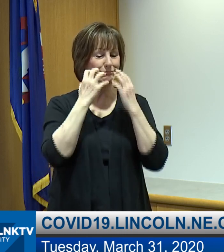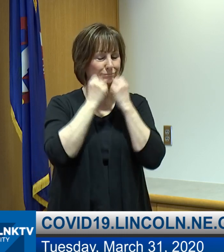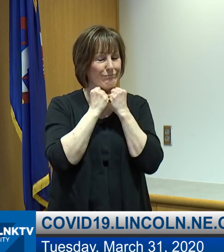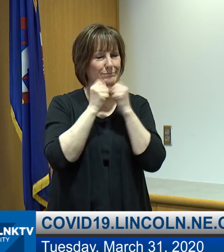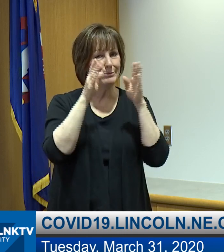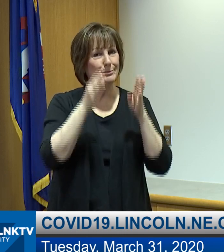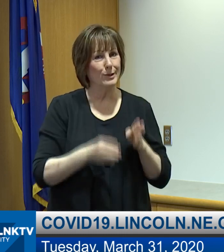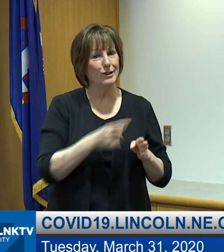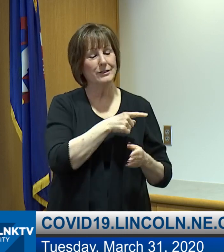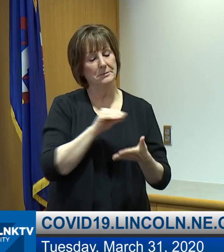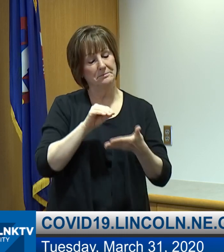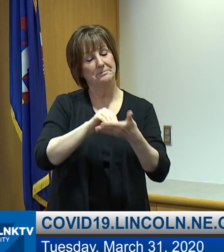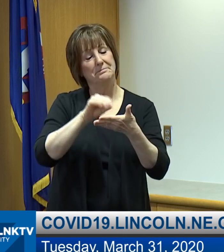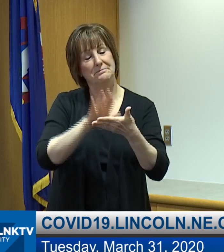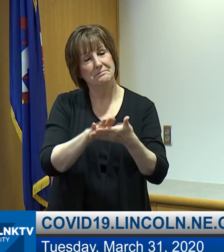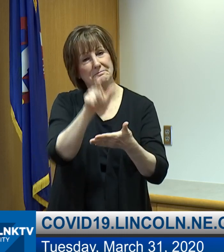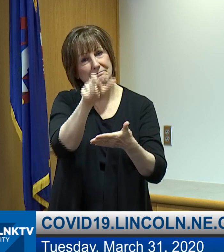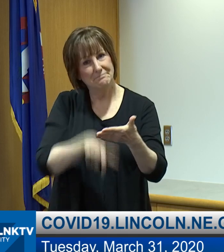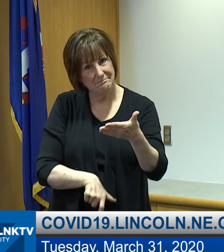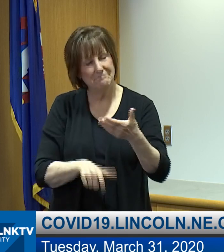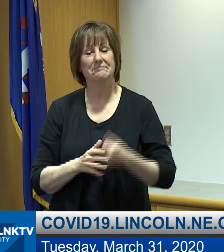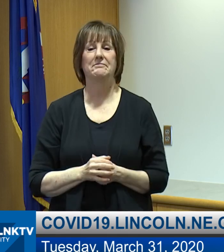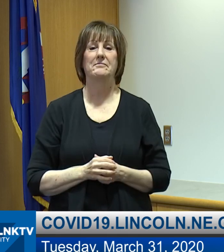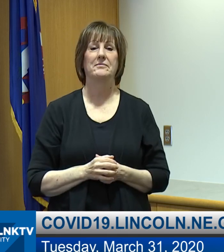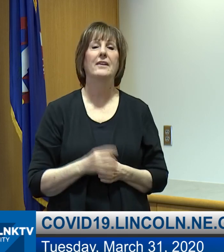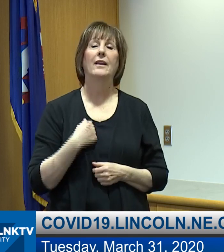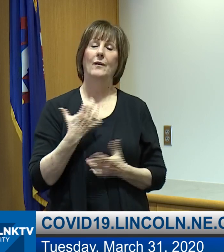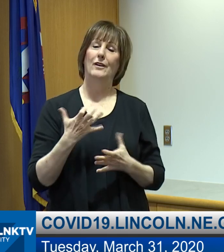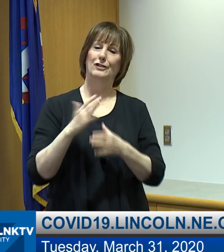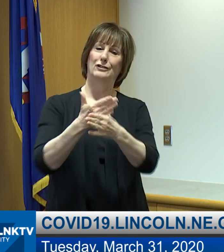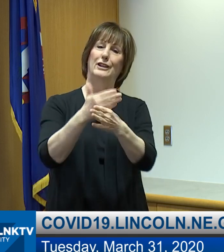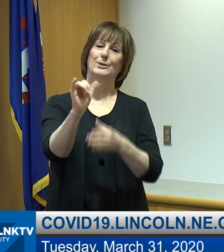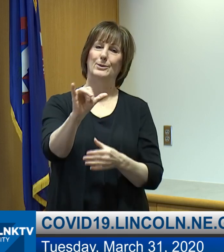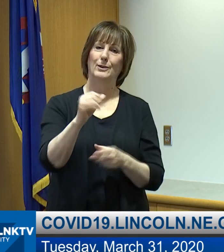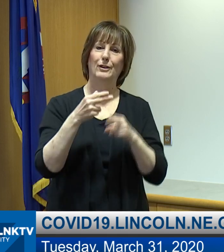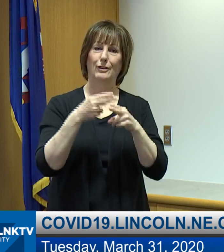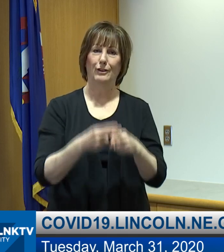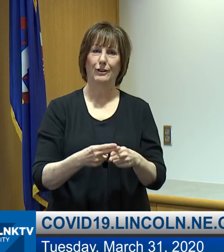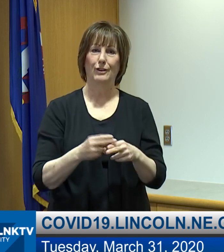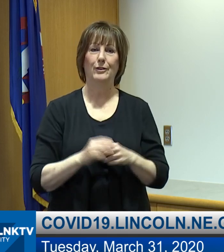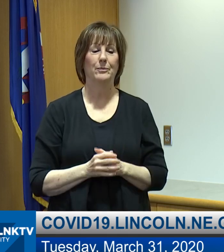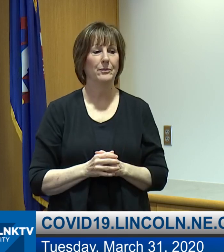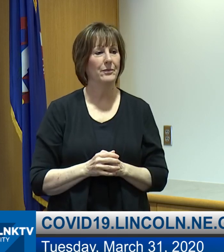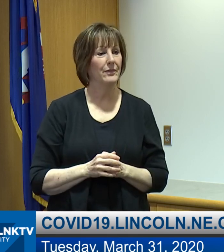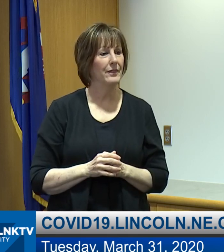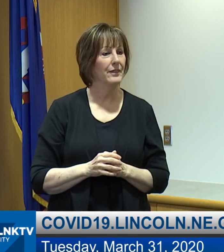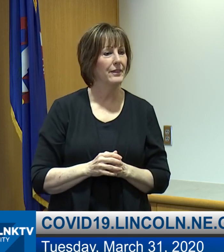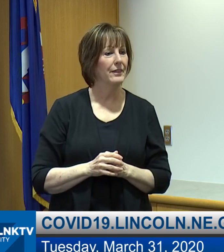Journal-Star in a column by Cindy Lang Kubik. And I wish to share it too. It is called Q.